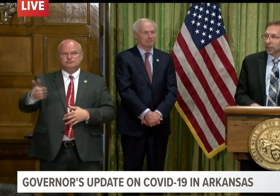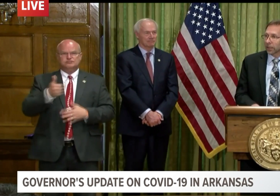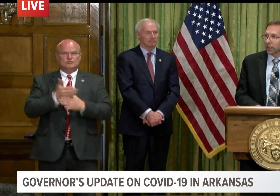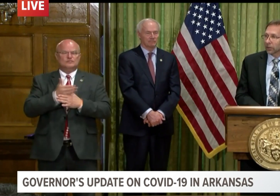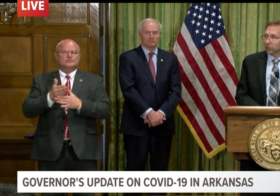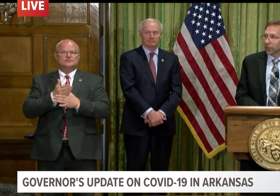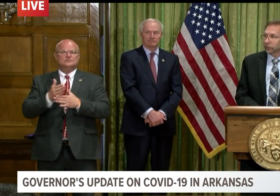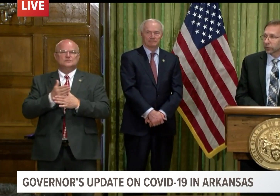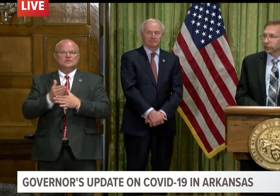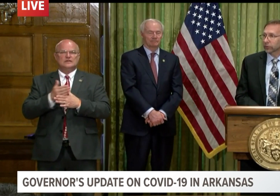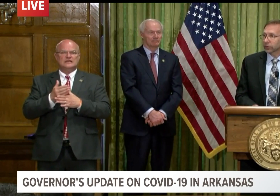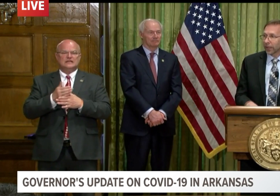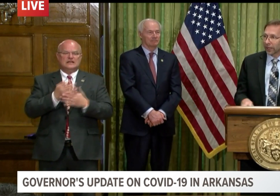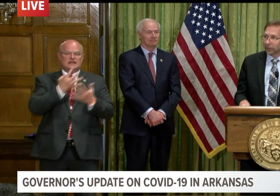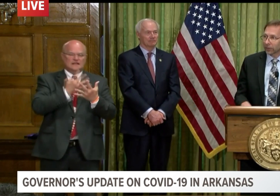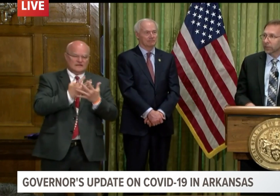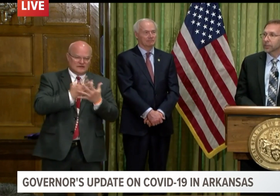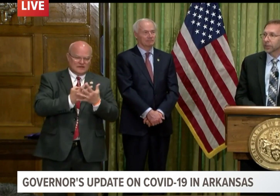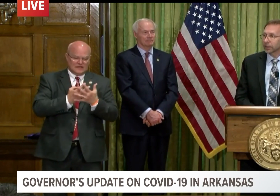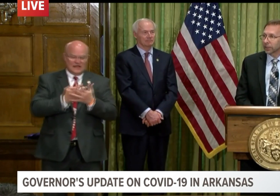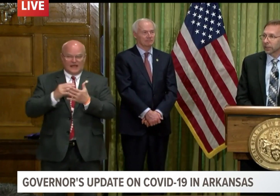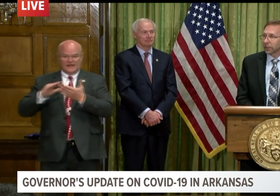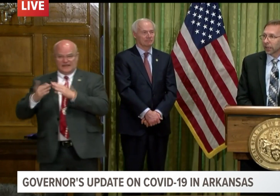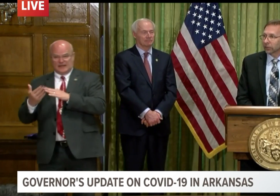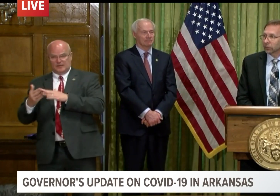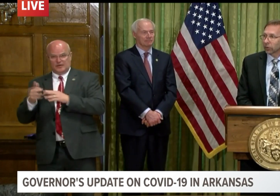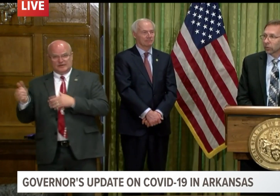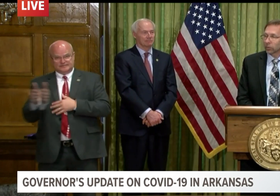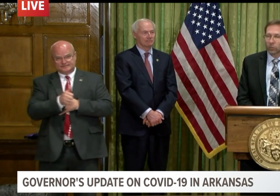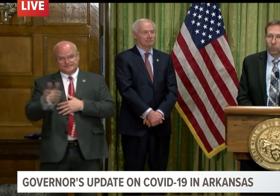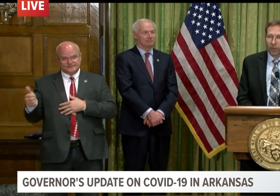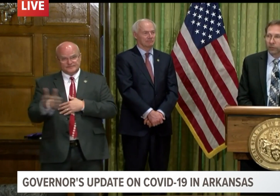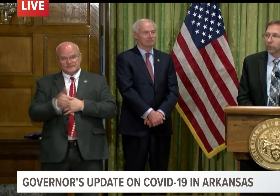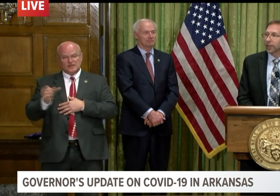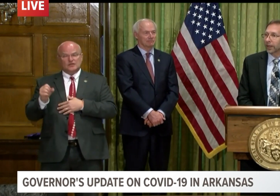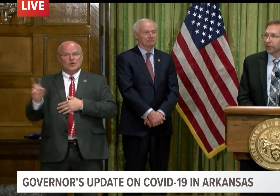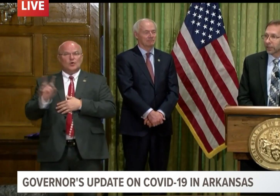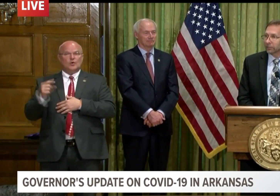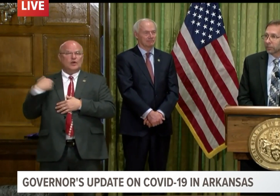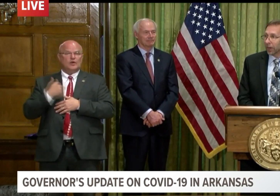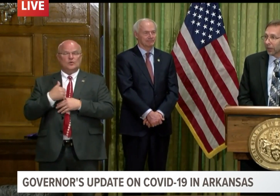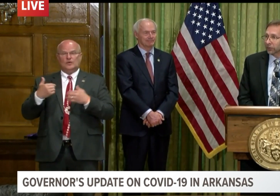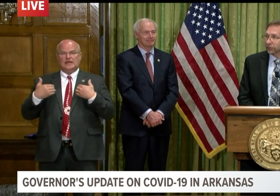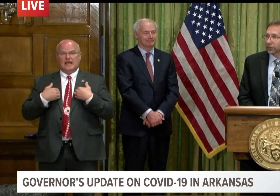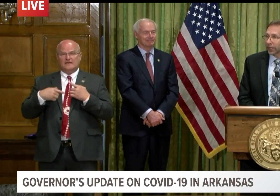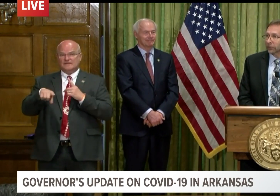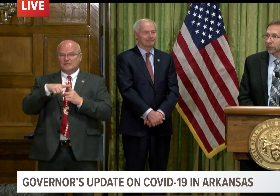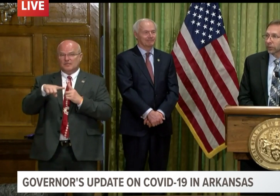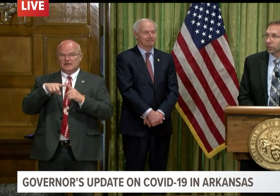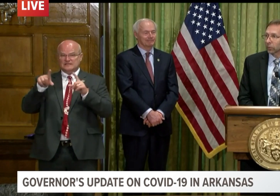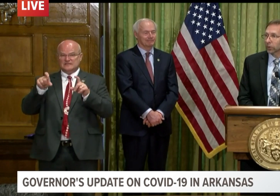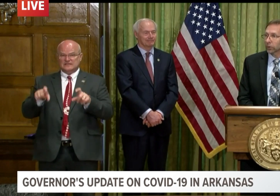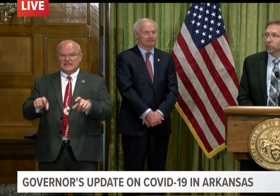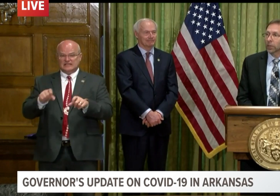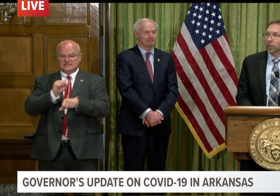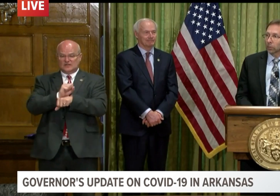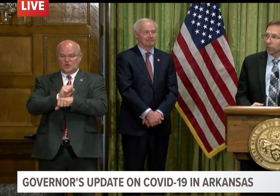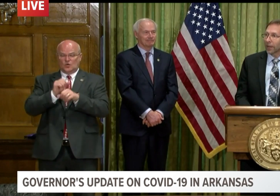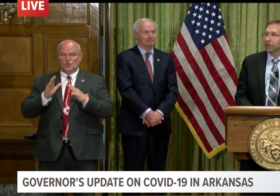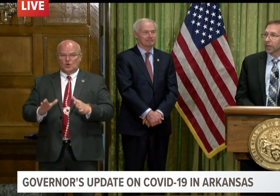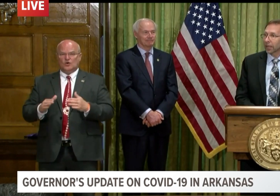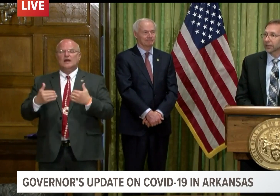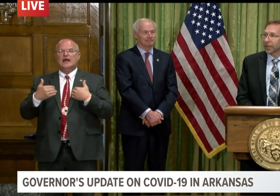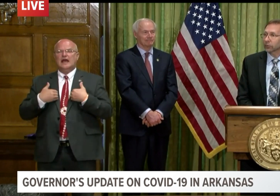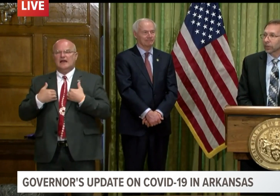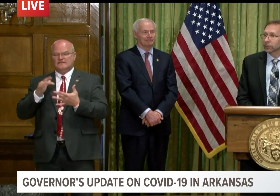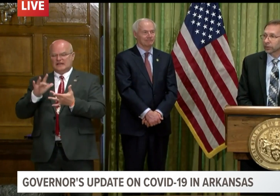the Correctional Institute and the community, and so wherever we have a positive test in a worker, we'll